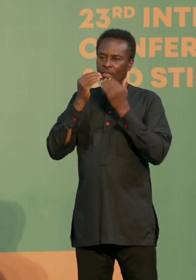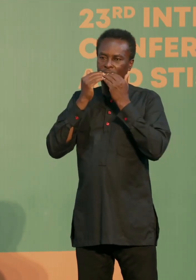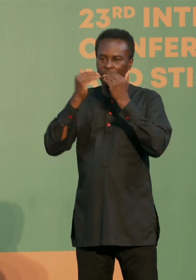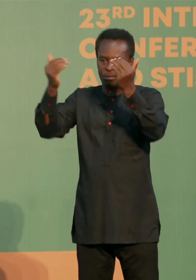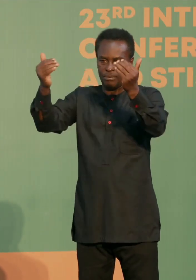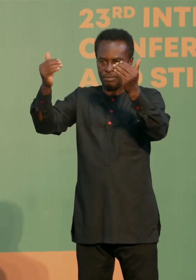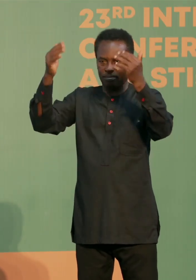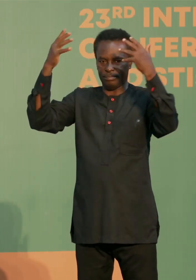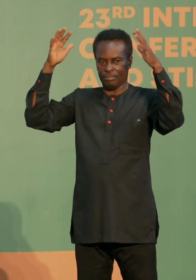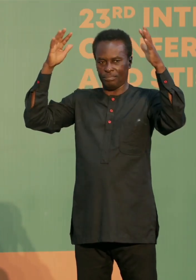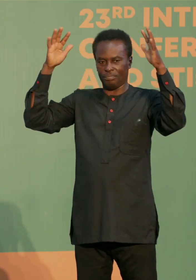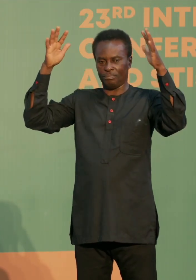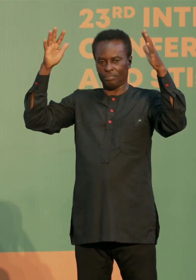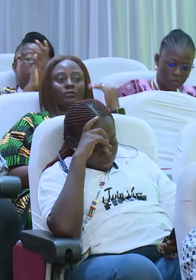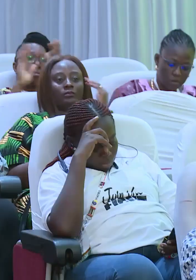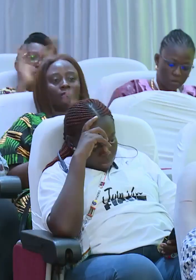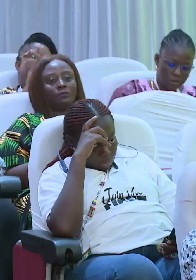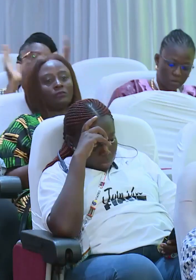remercie.